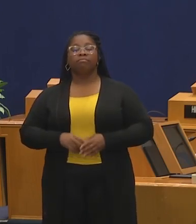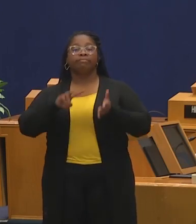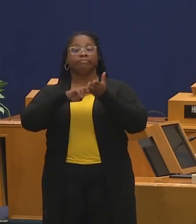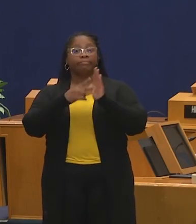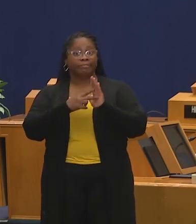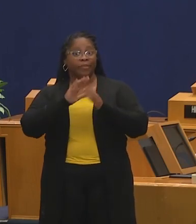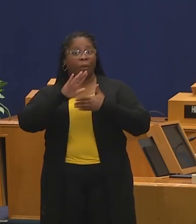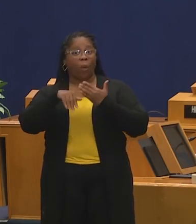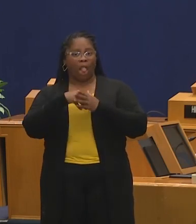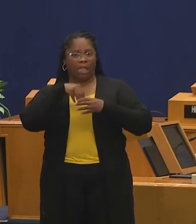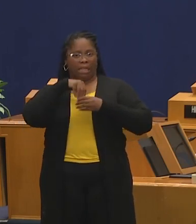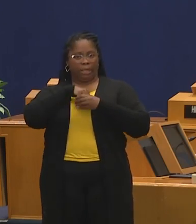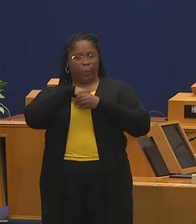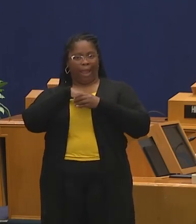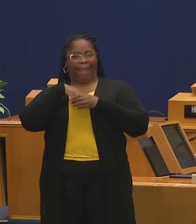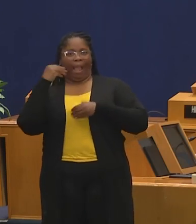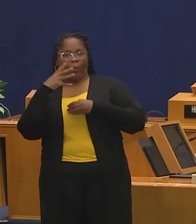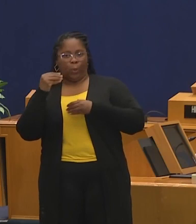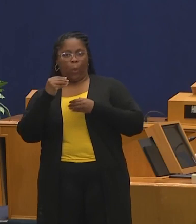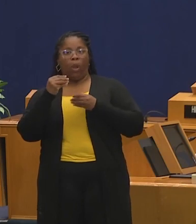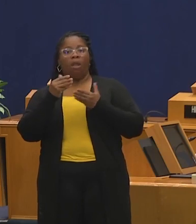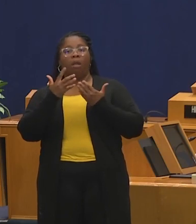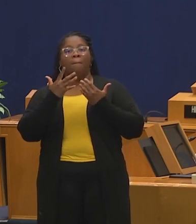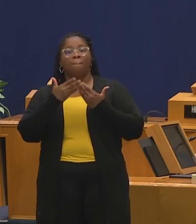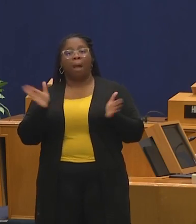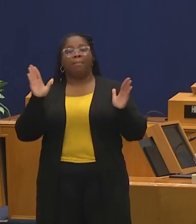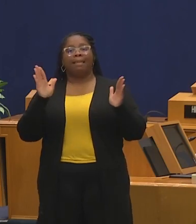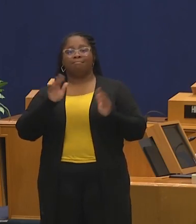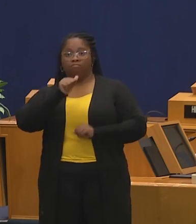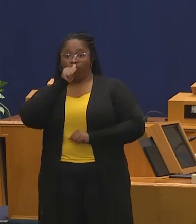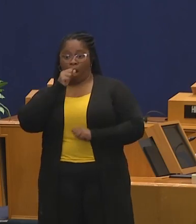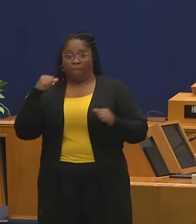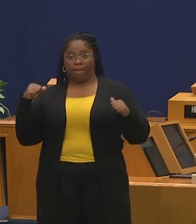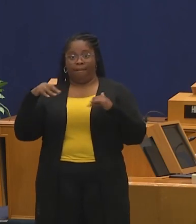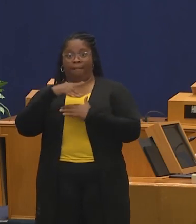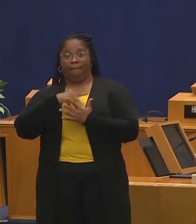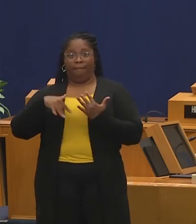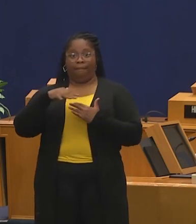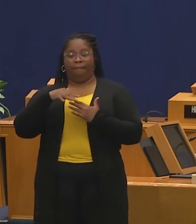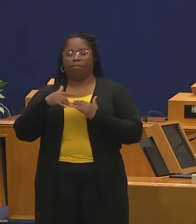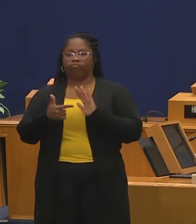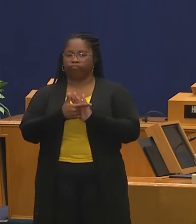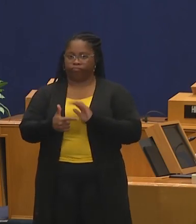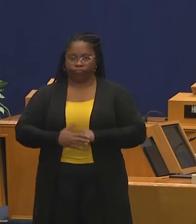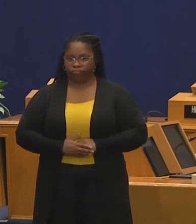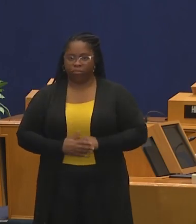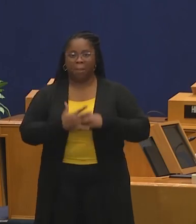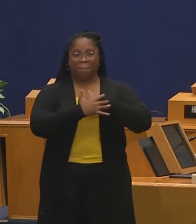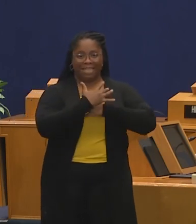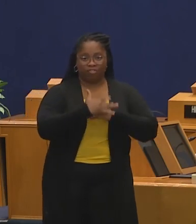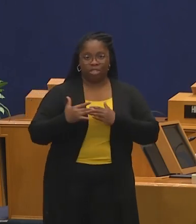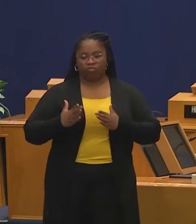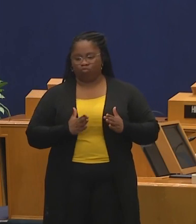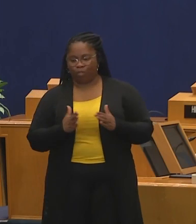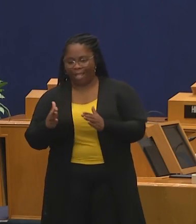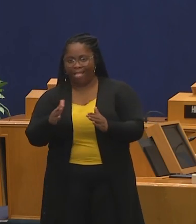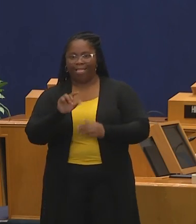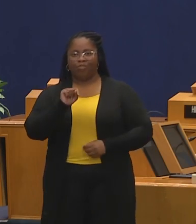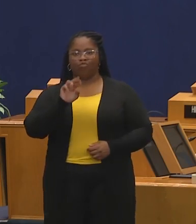and outdoor public and private gatherings and events continue to be prohibited. Beaches, trails, trailheads,